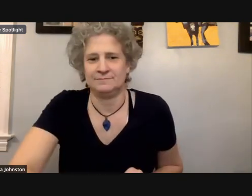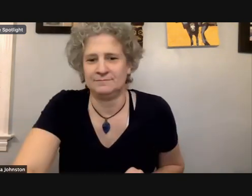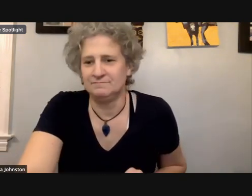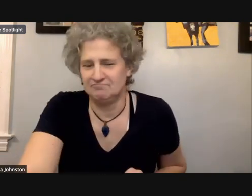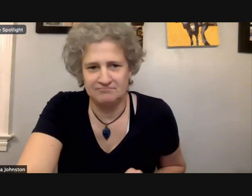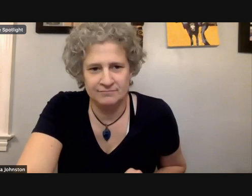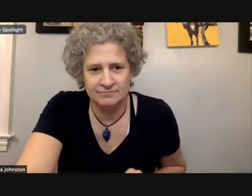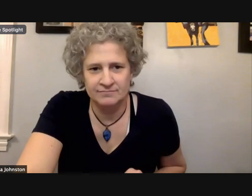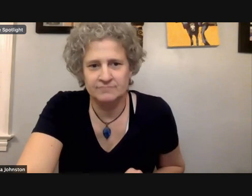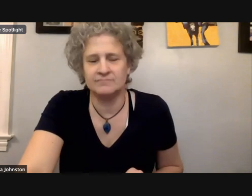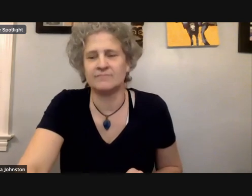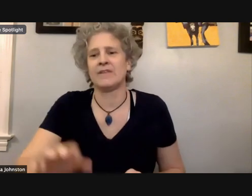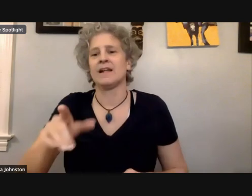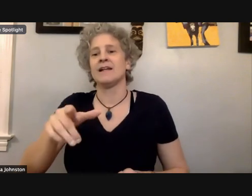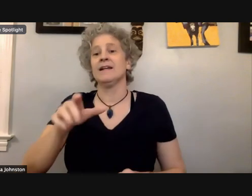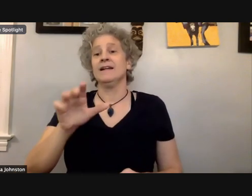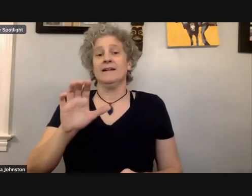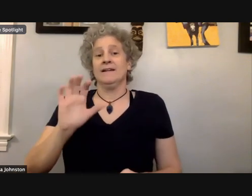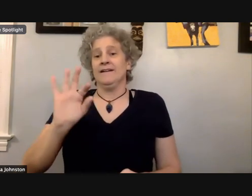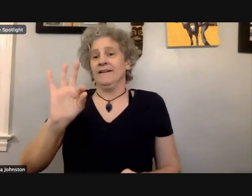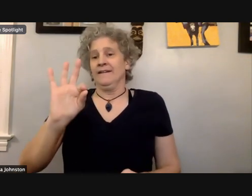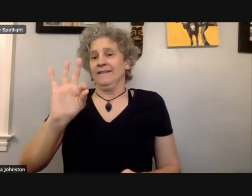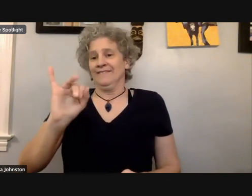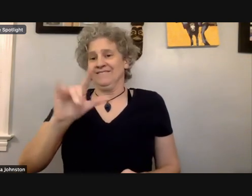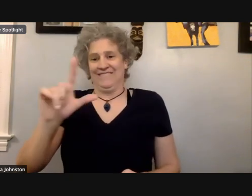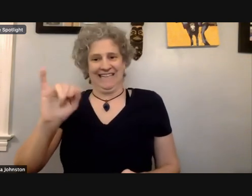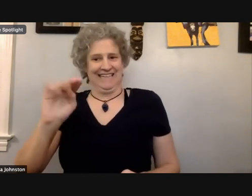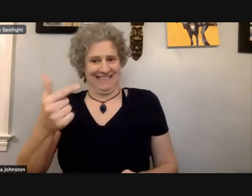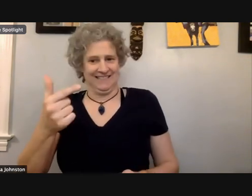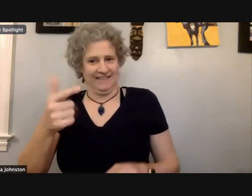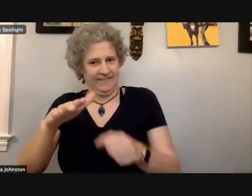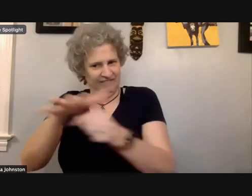Whether you have them removed or whether you keep them.